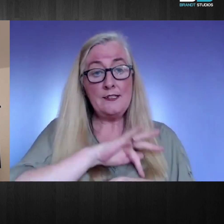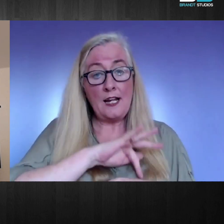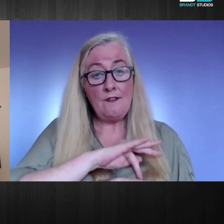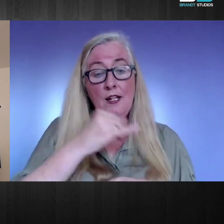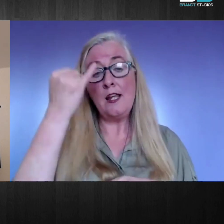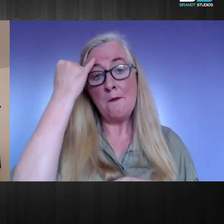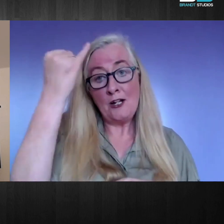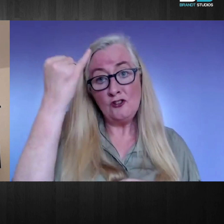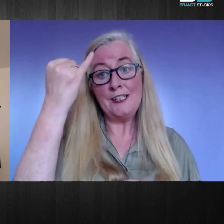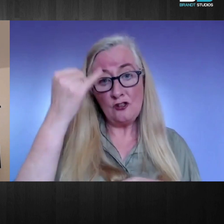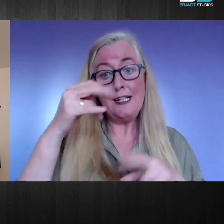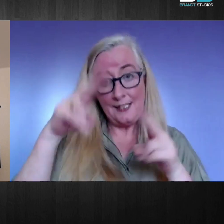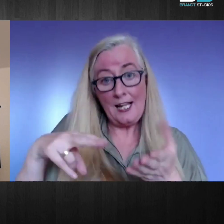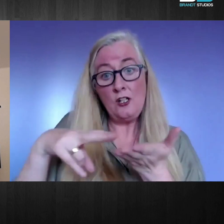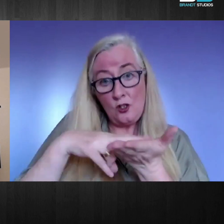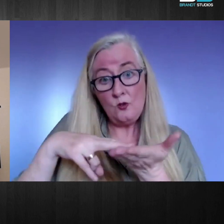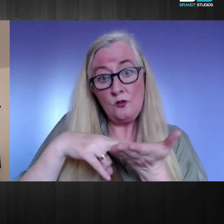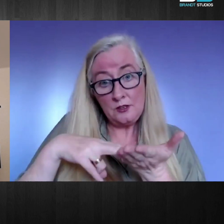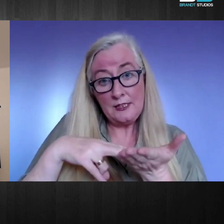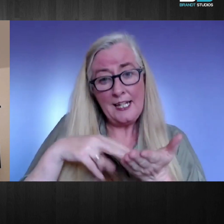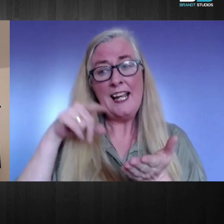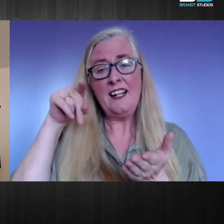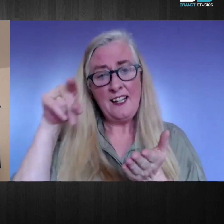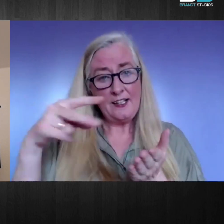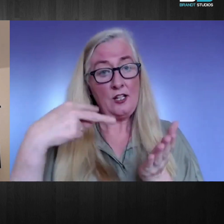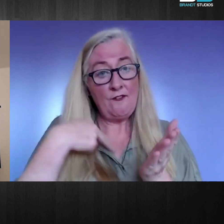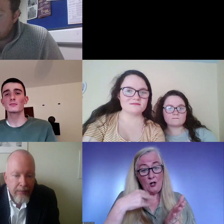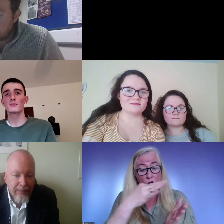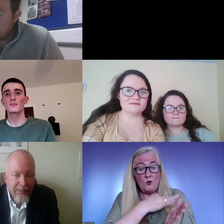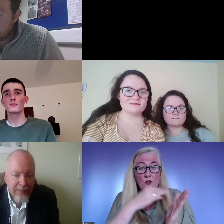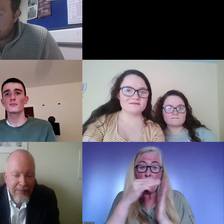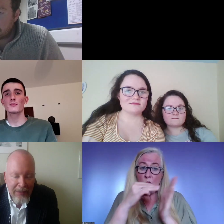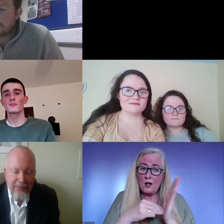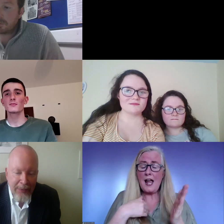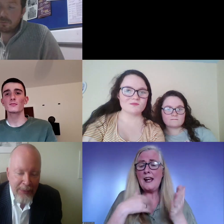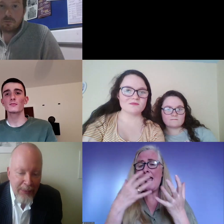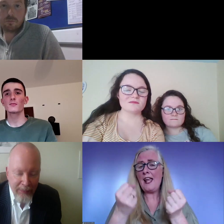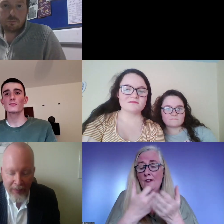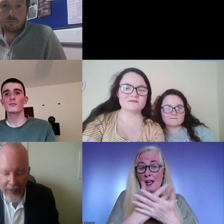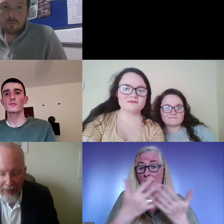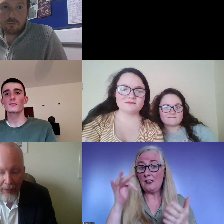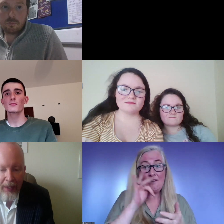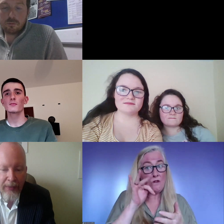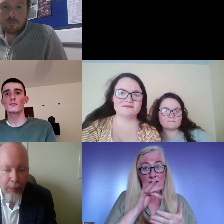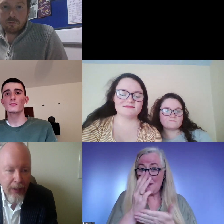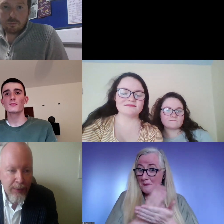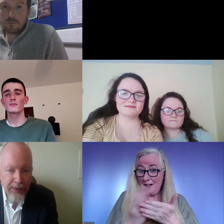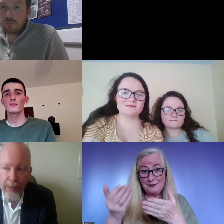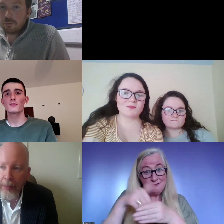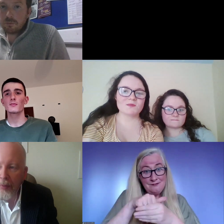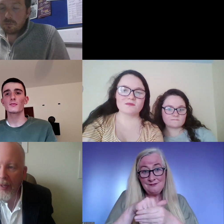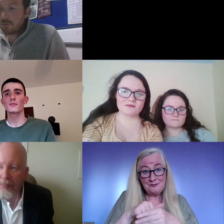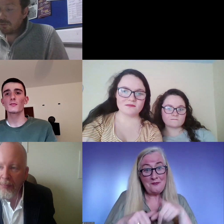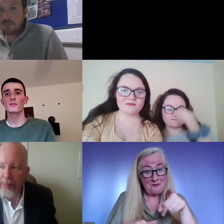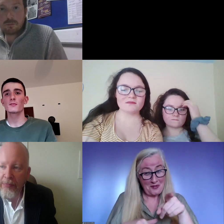a very, very good program, and I had a lot of fun taking part in it. Very cool. Now, I've got one last question